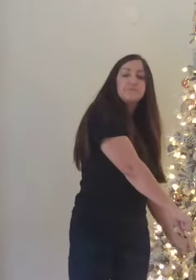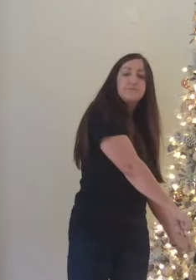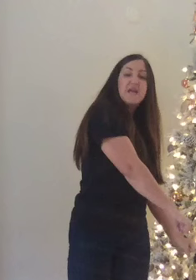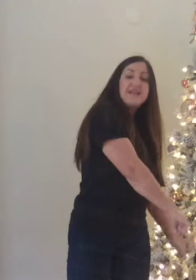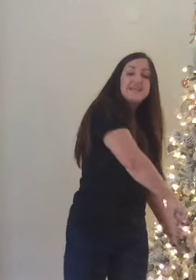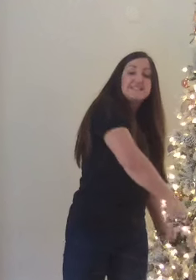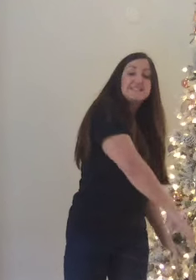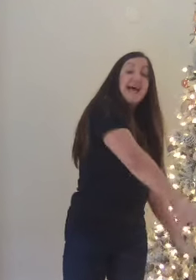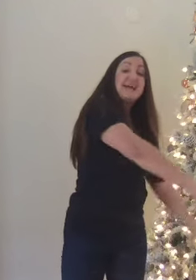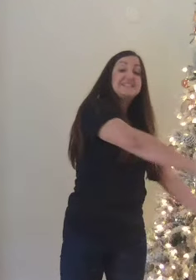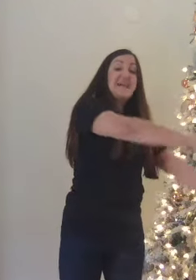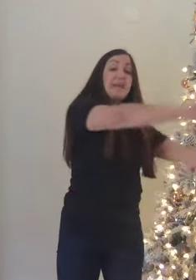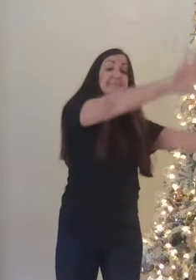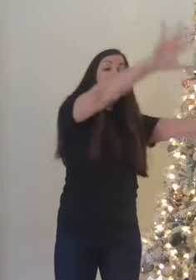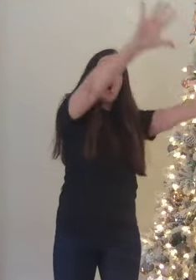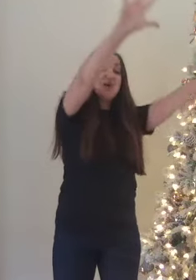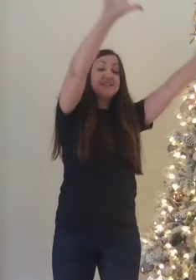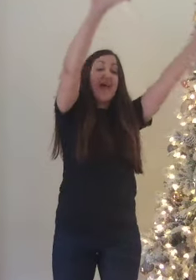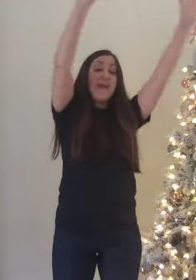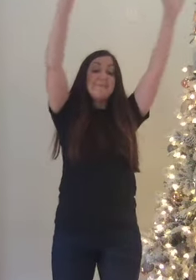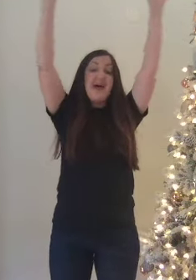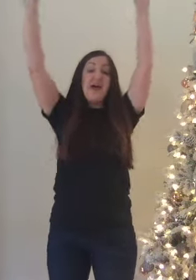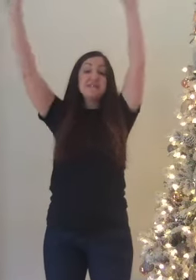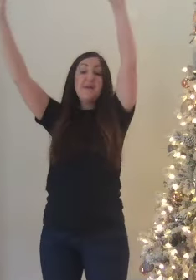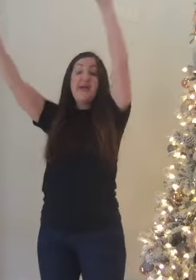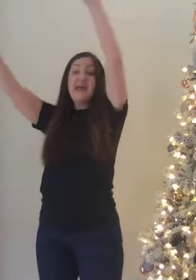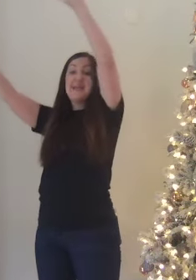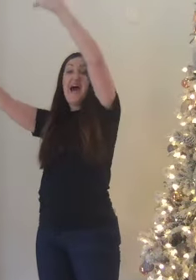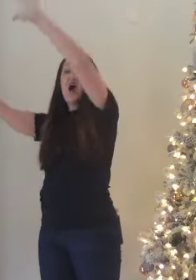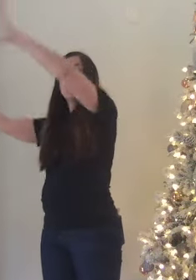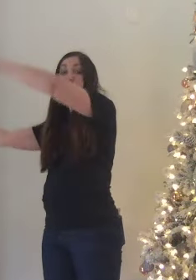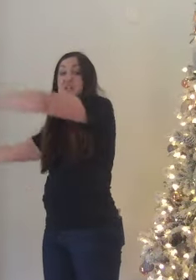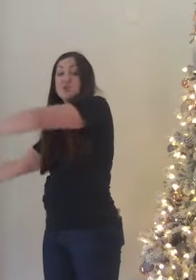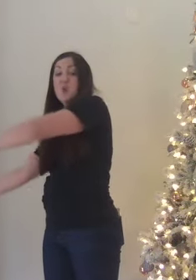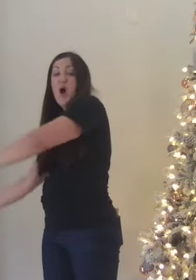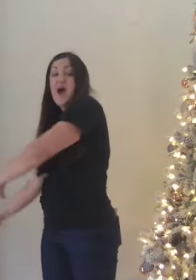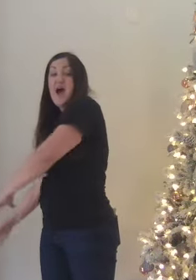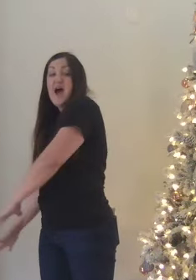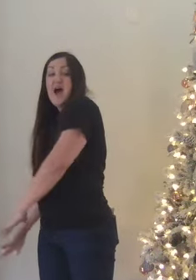me satin balls and bells hang on with